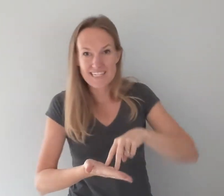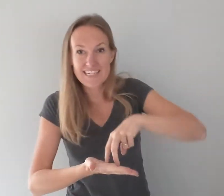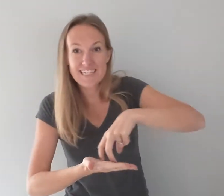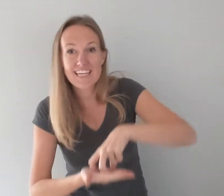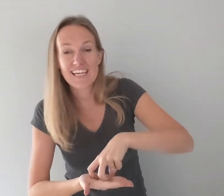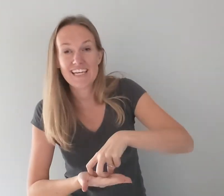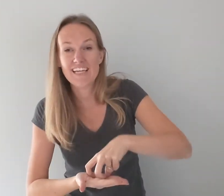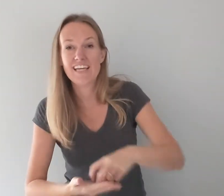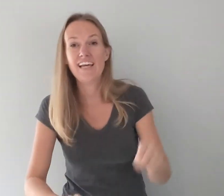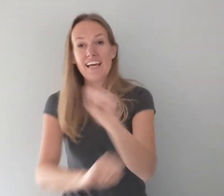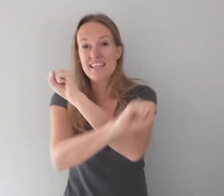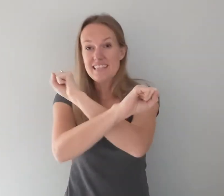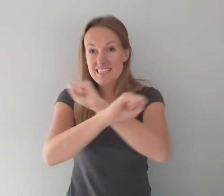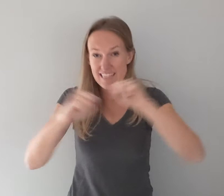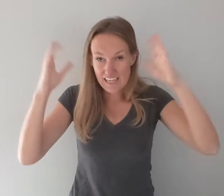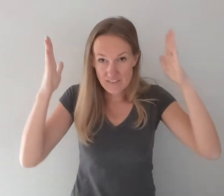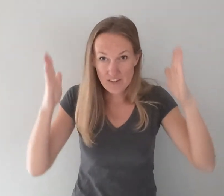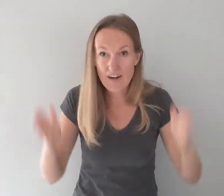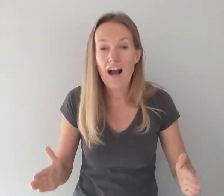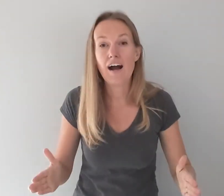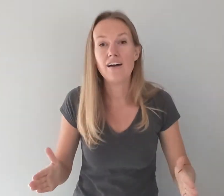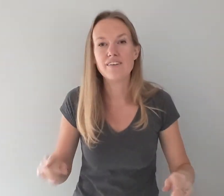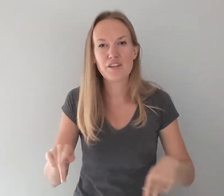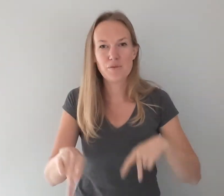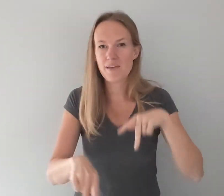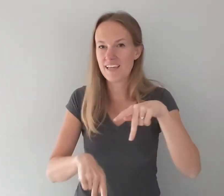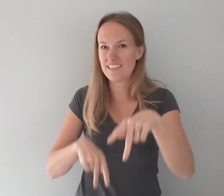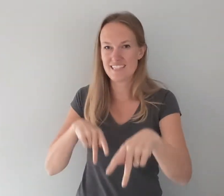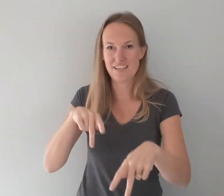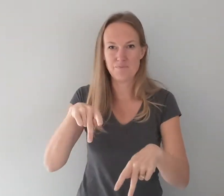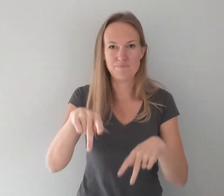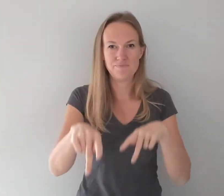bended knee, the Savior of humanity.